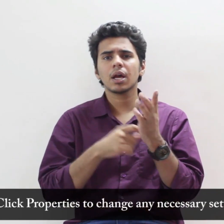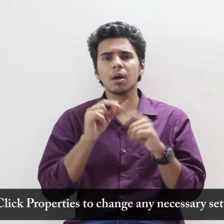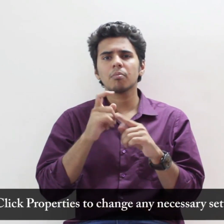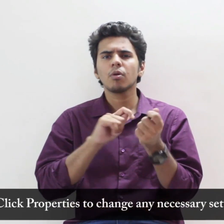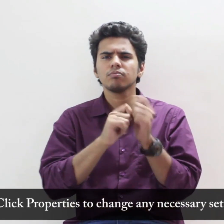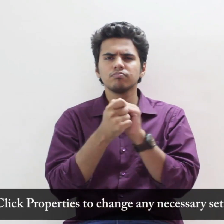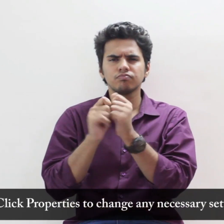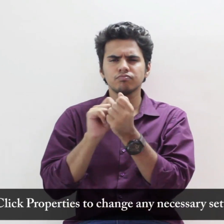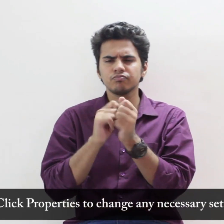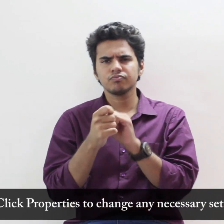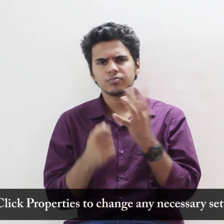settings.